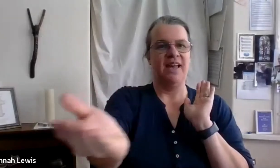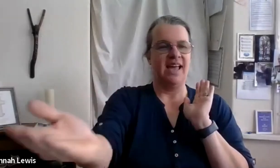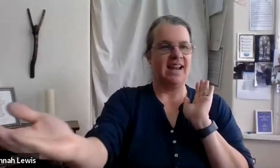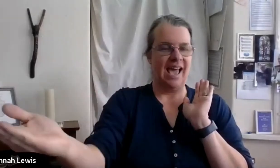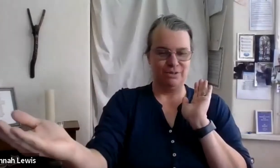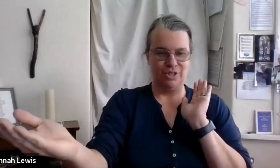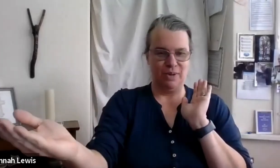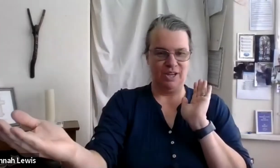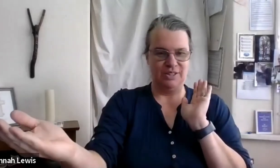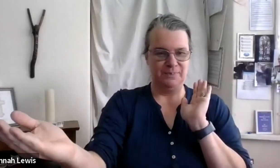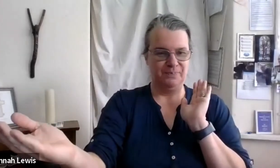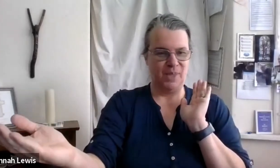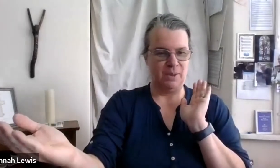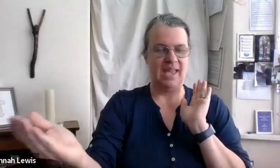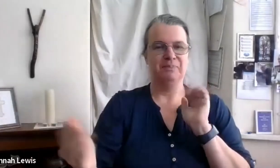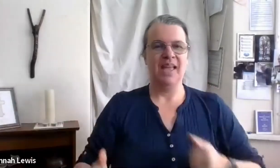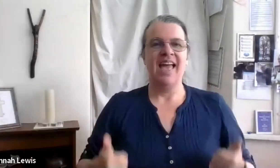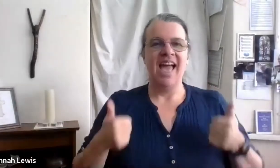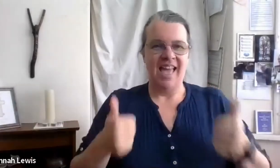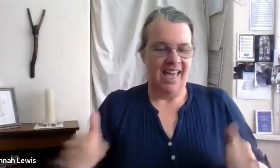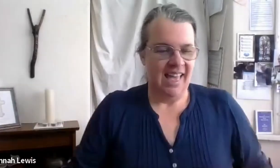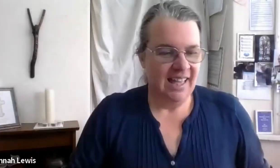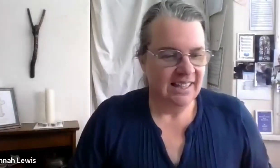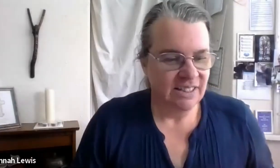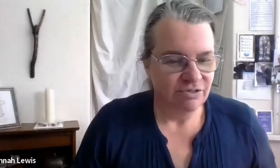yourself, and out to the world. Okay.